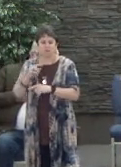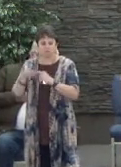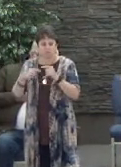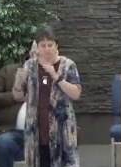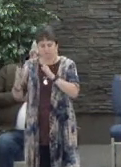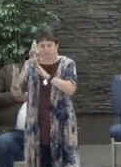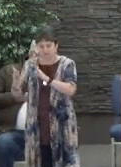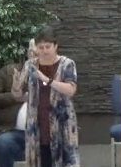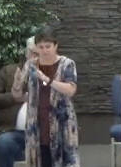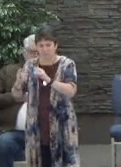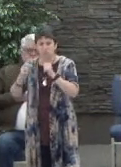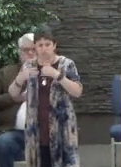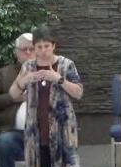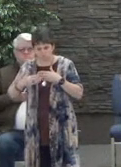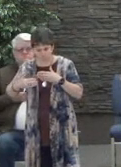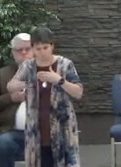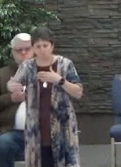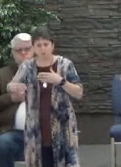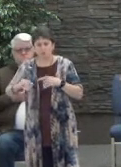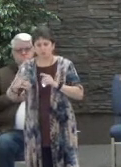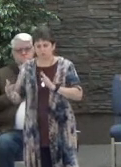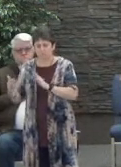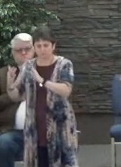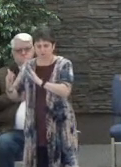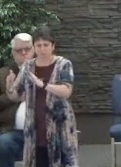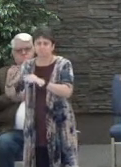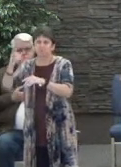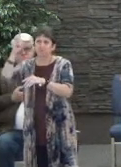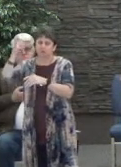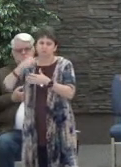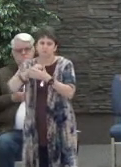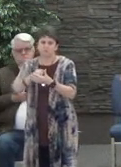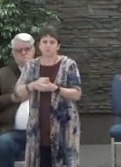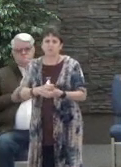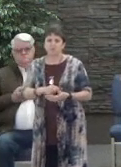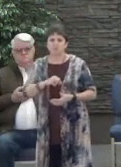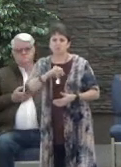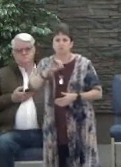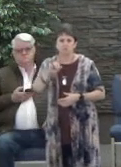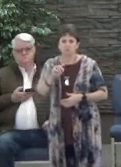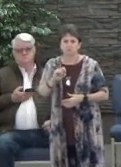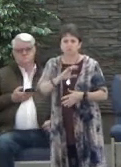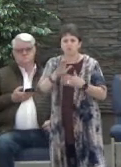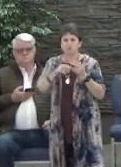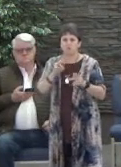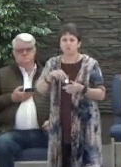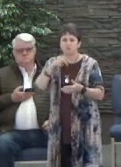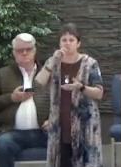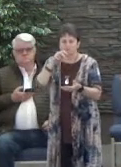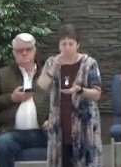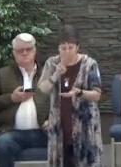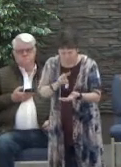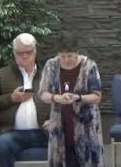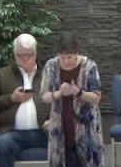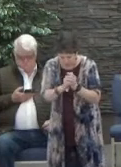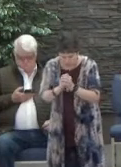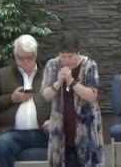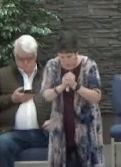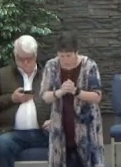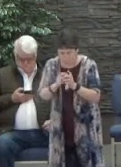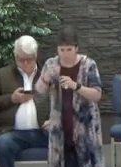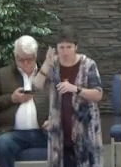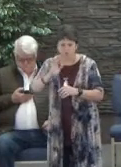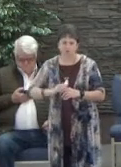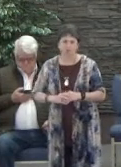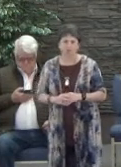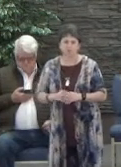that, they can move forward when they face those. And Jehoshaphat and all the people fell down in worship. What a great